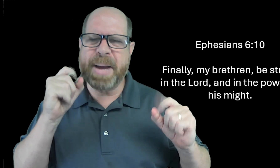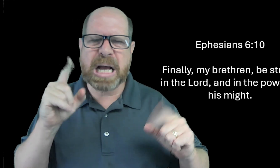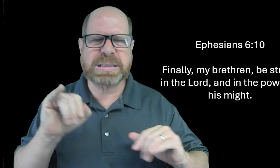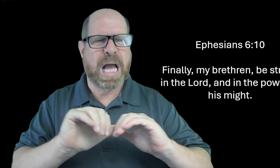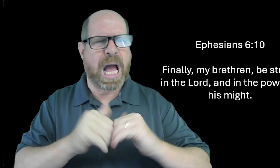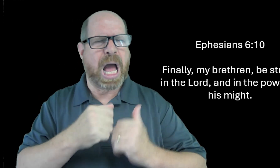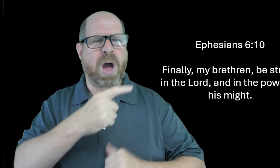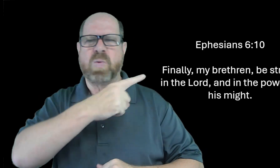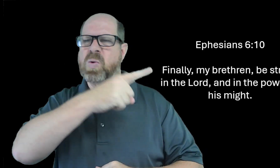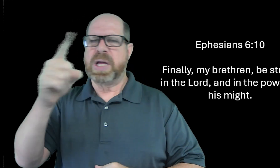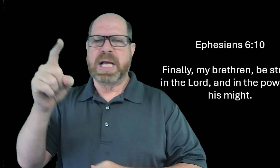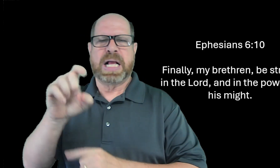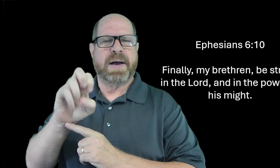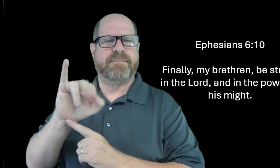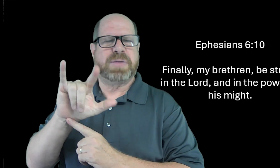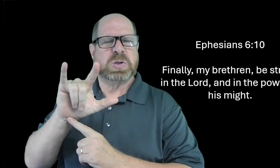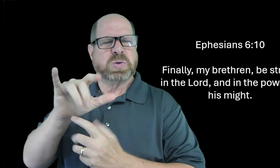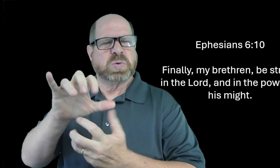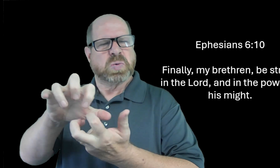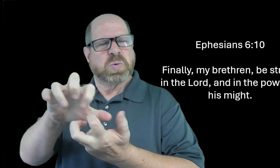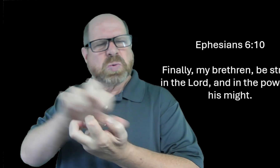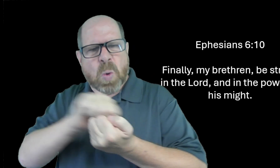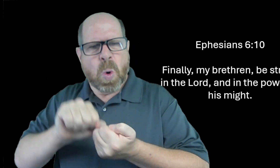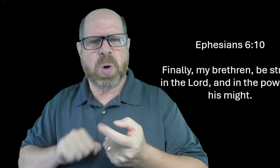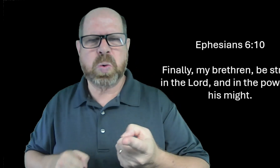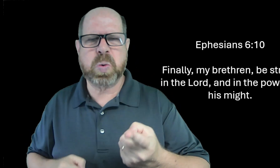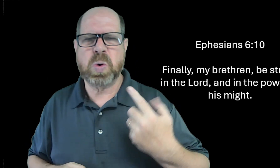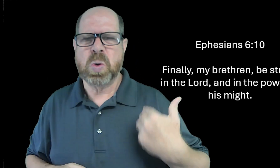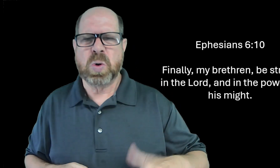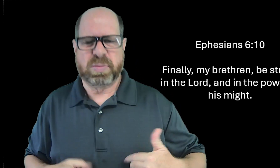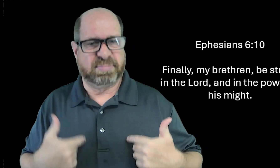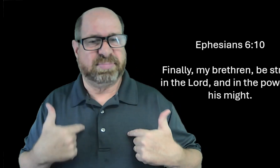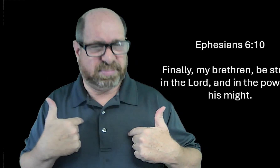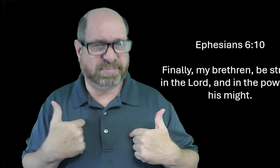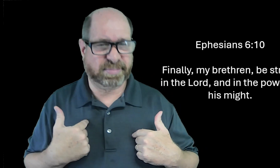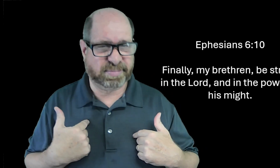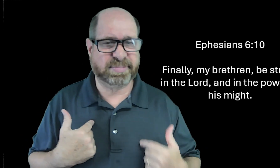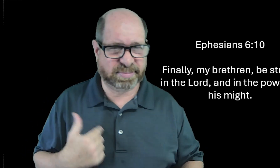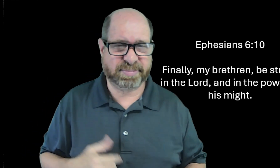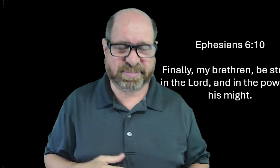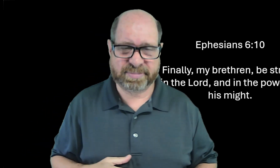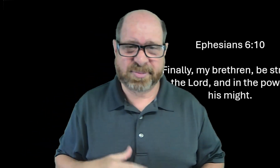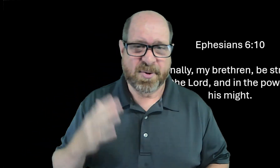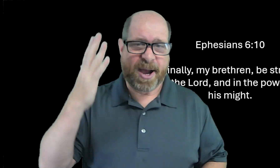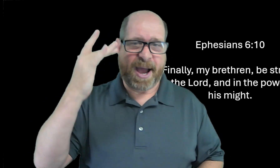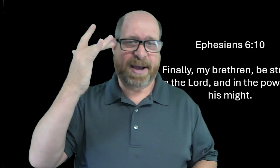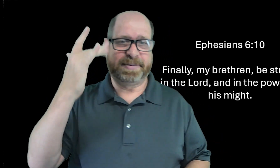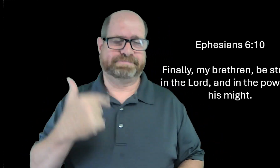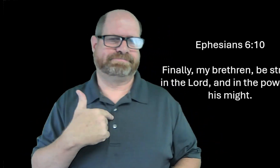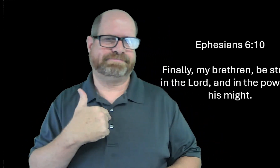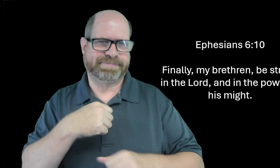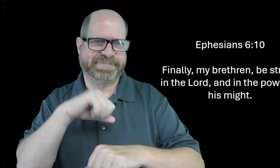It's really amazing how evil the world is and how it can destroy you.